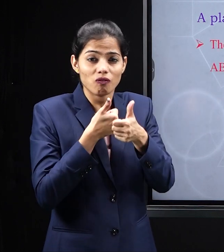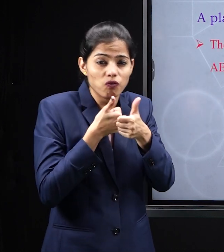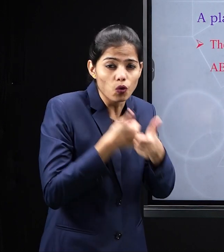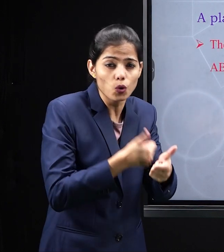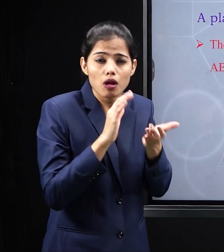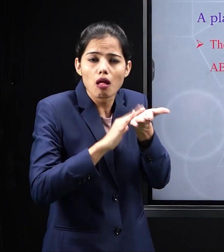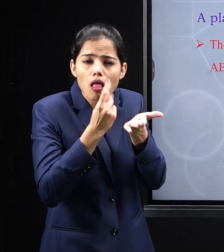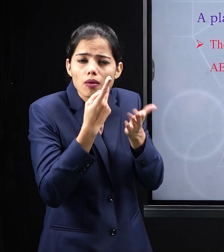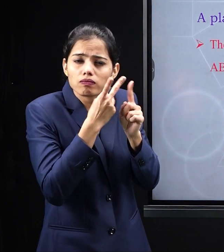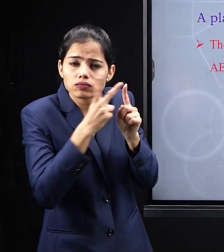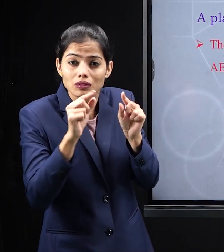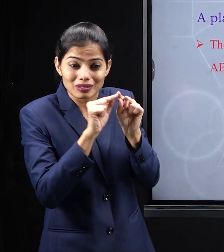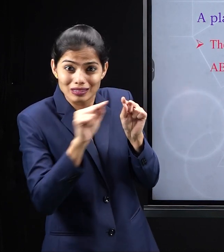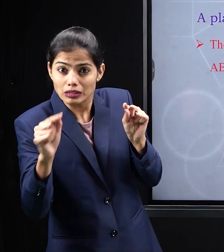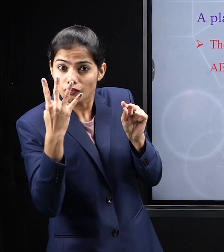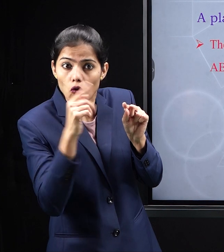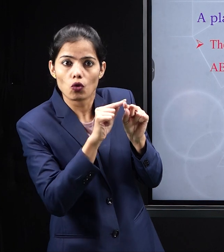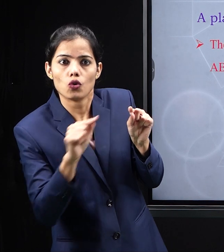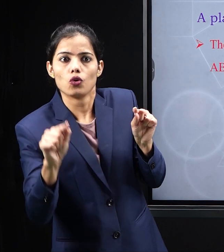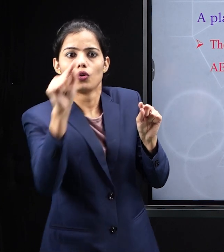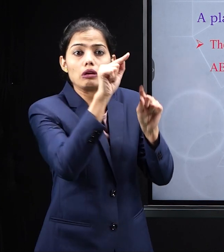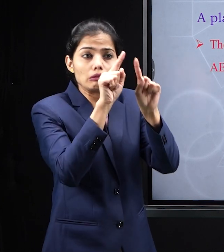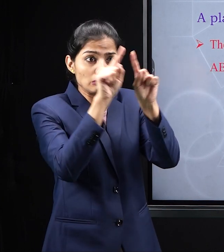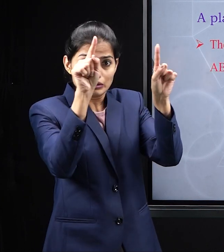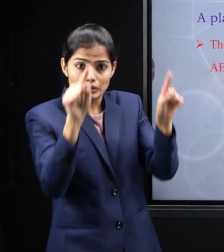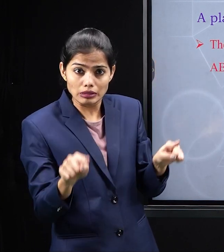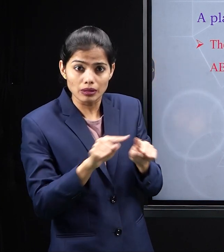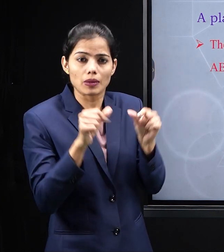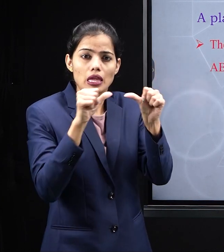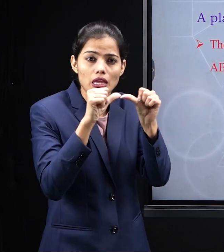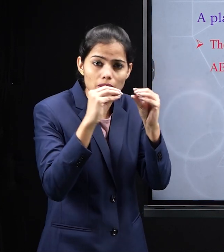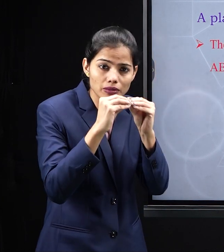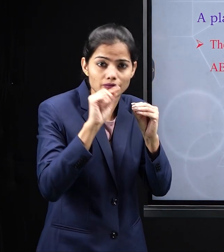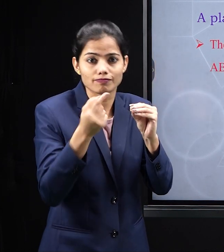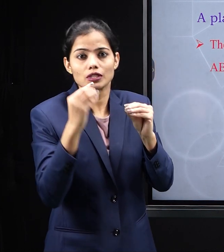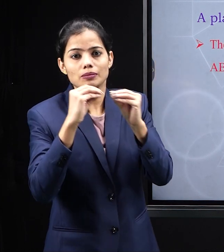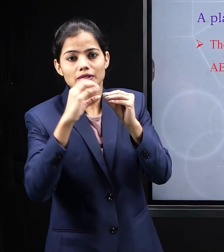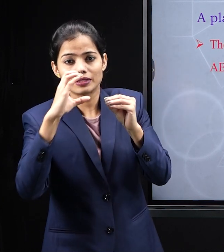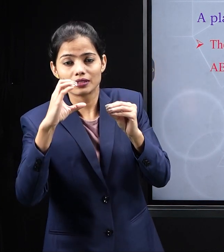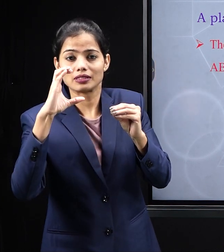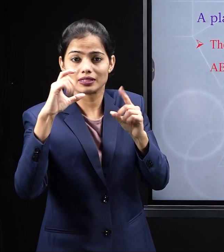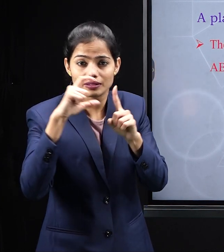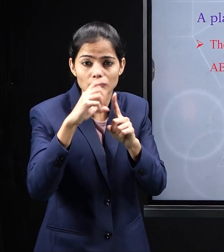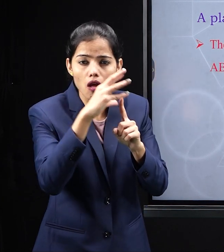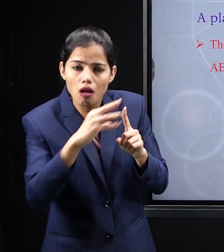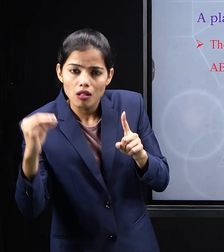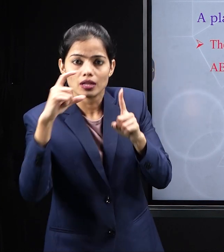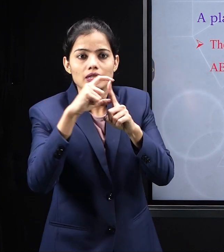In the following figure, four line segments AB, BC, CD and